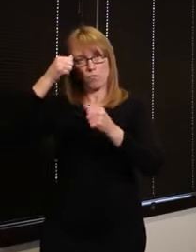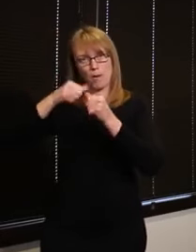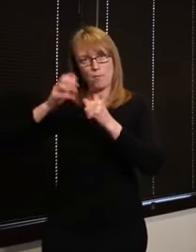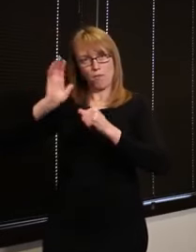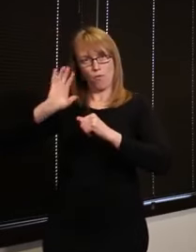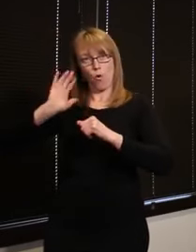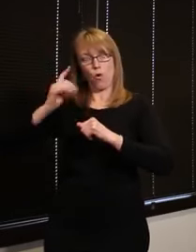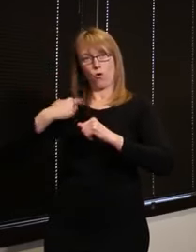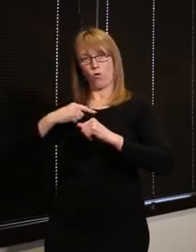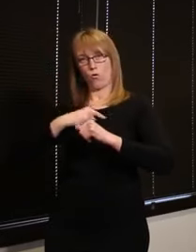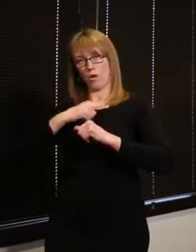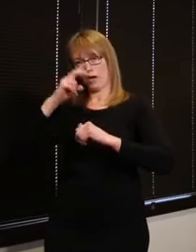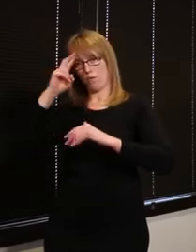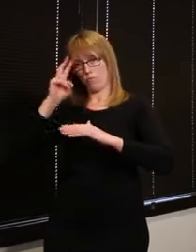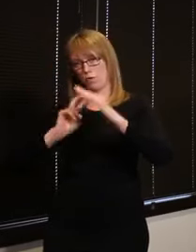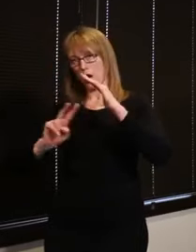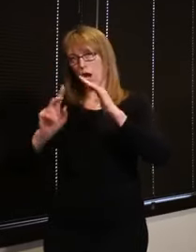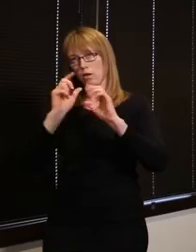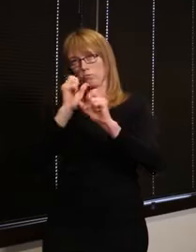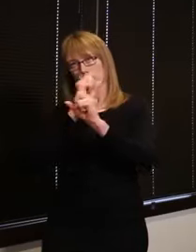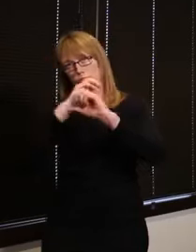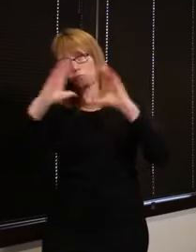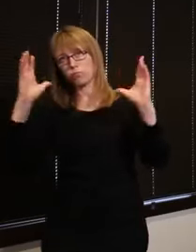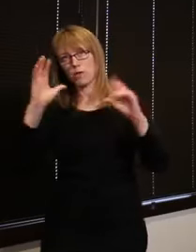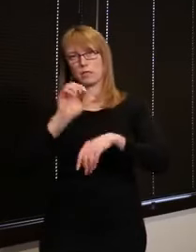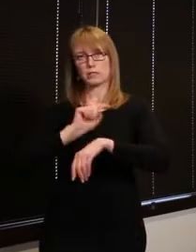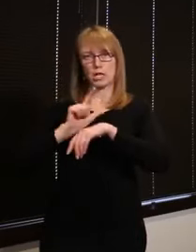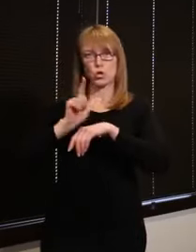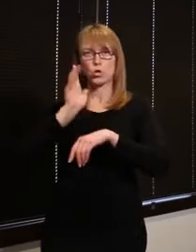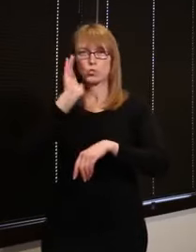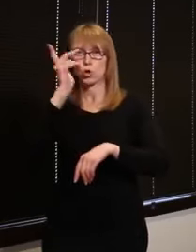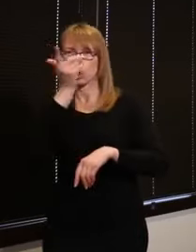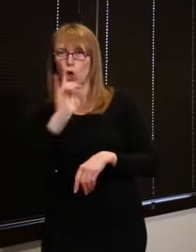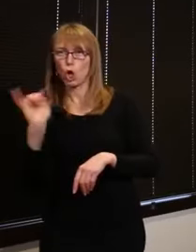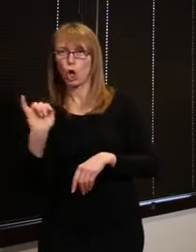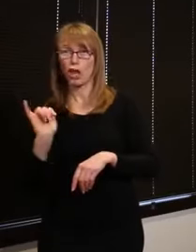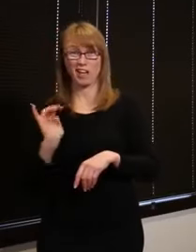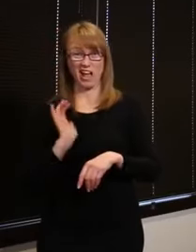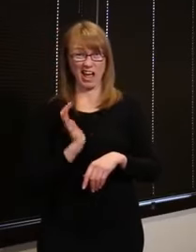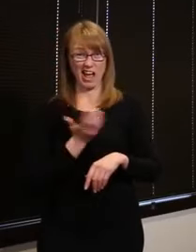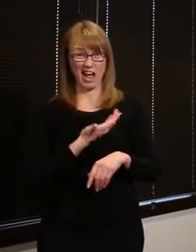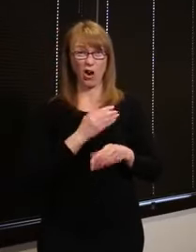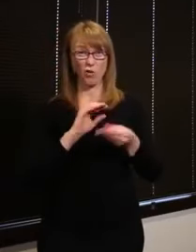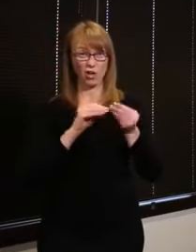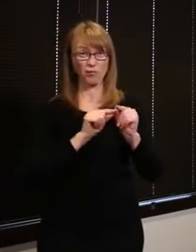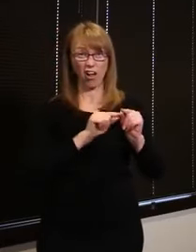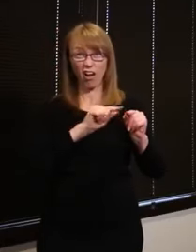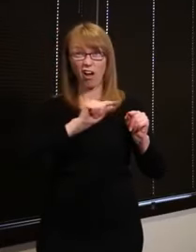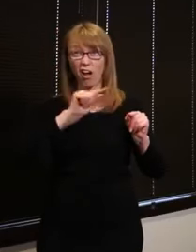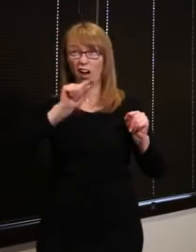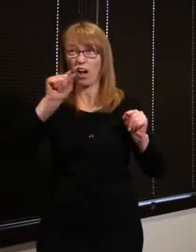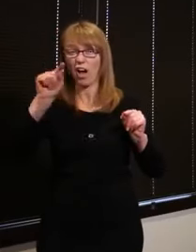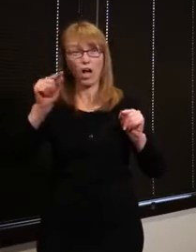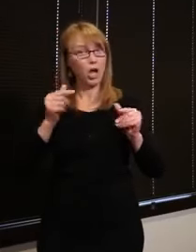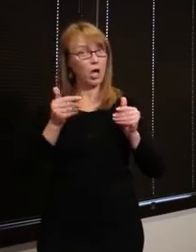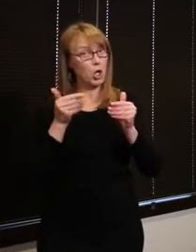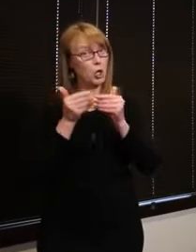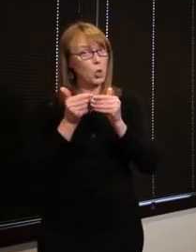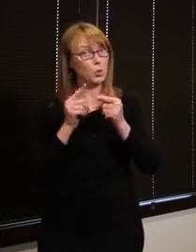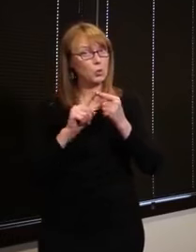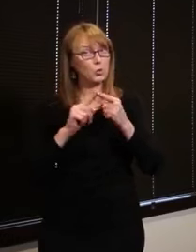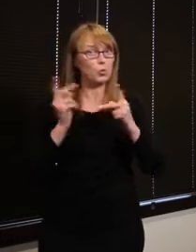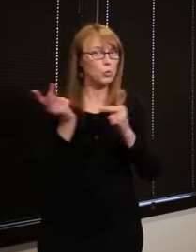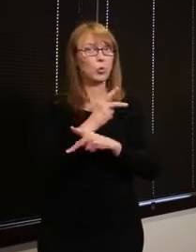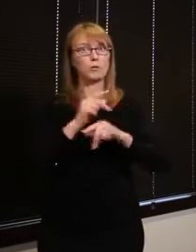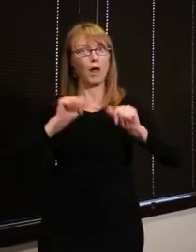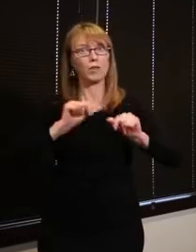virus to spread, to incubate before it causes symptoms, and then you get hospitalized. So hospitalization is really further